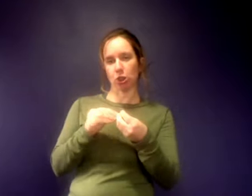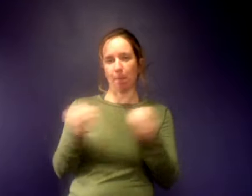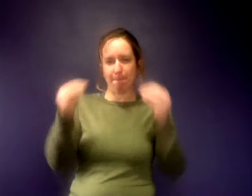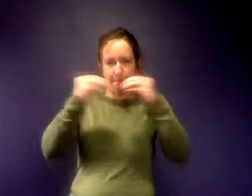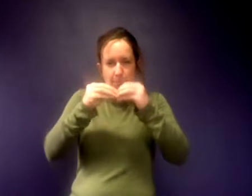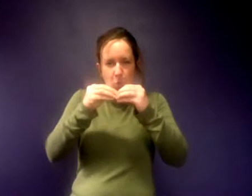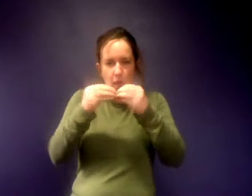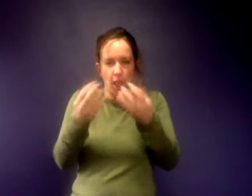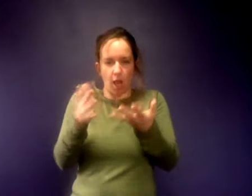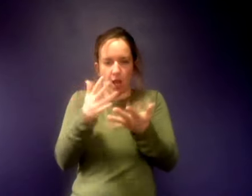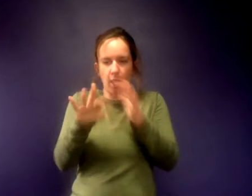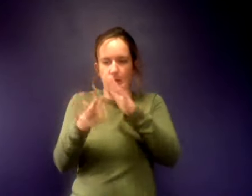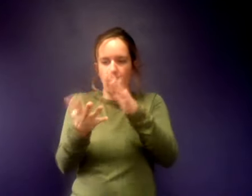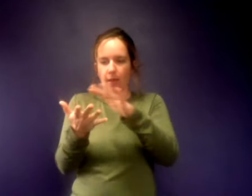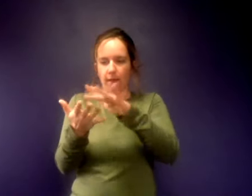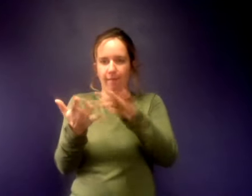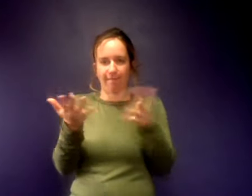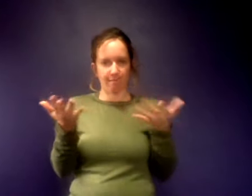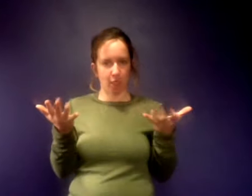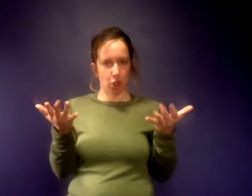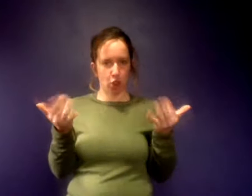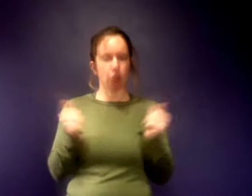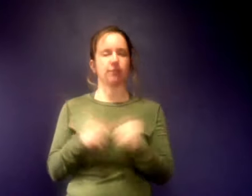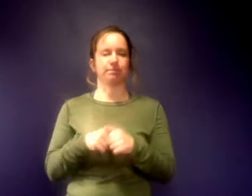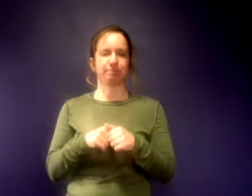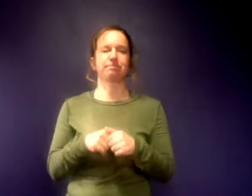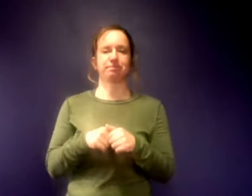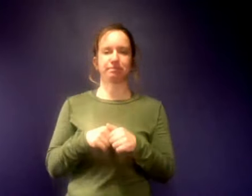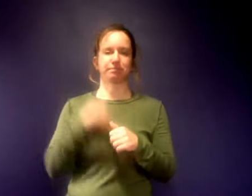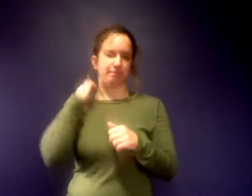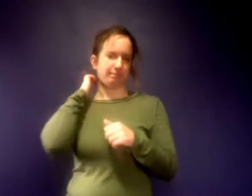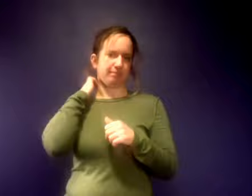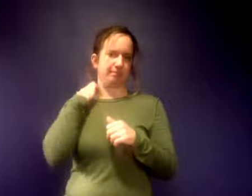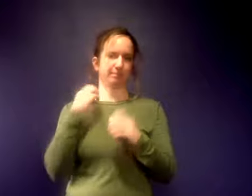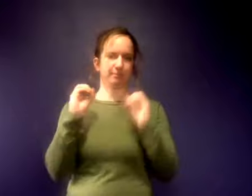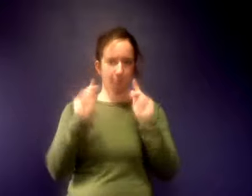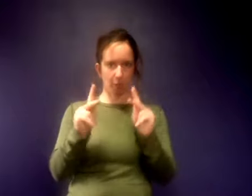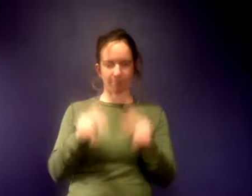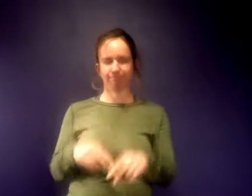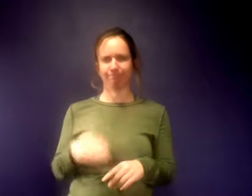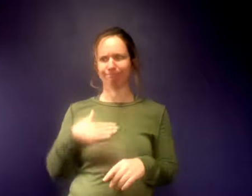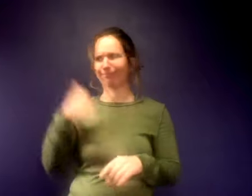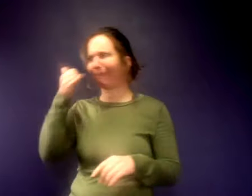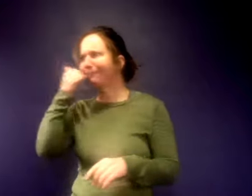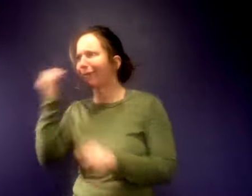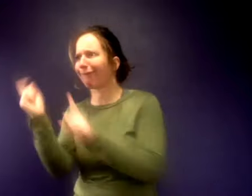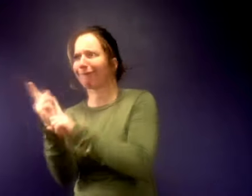or the phone because you're more important. So, okay, let's start at the 5. So we start at the 5,